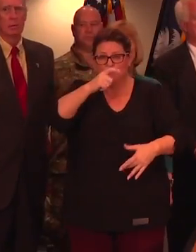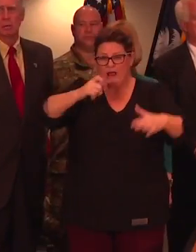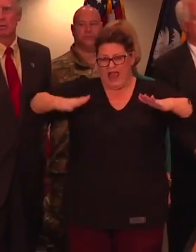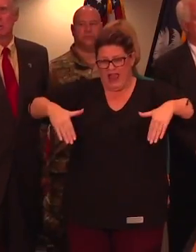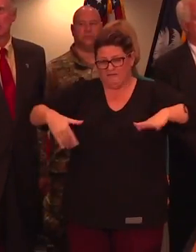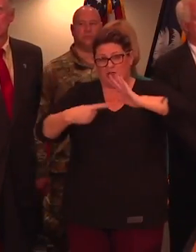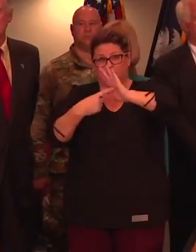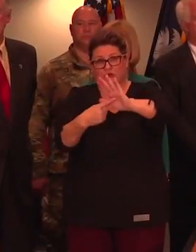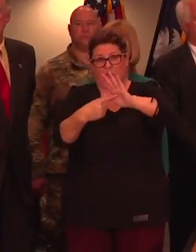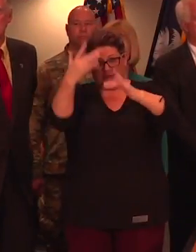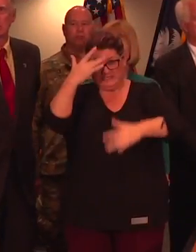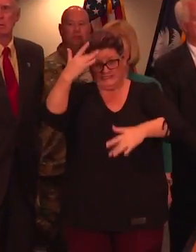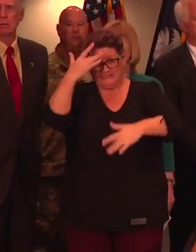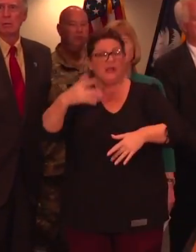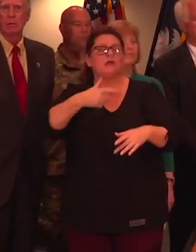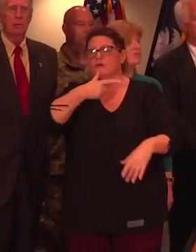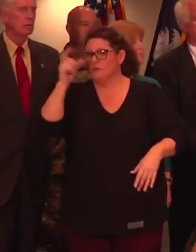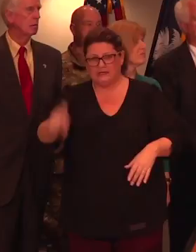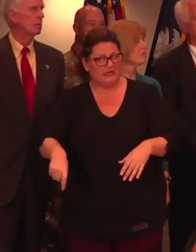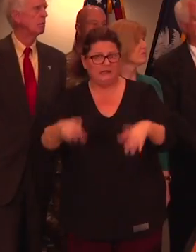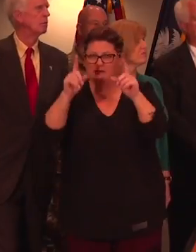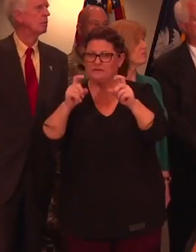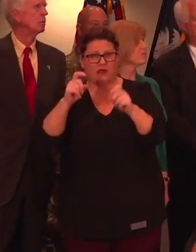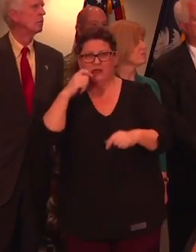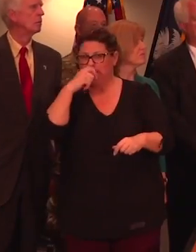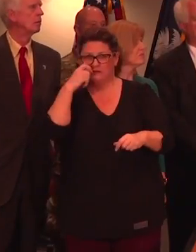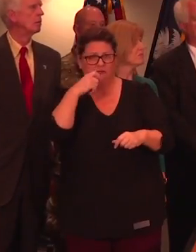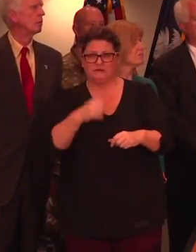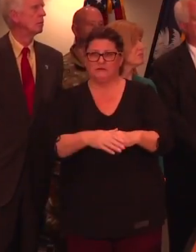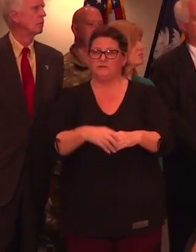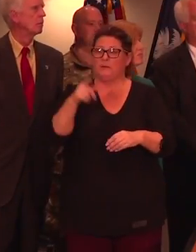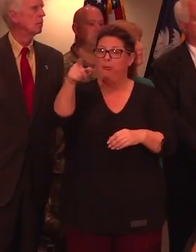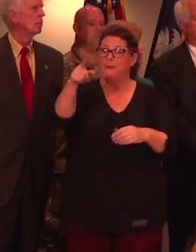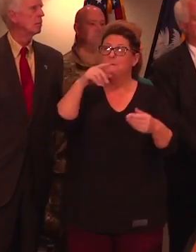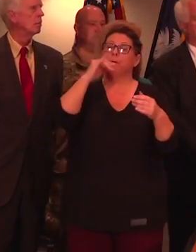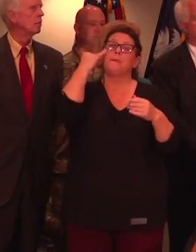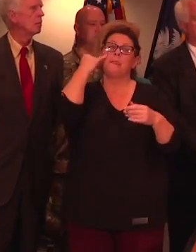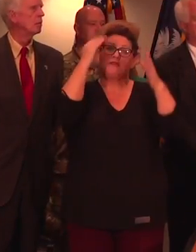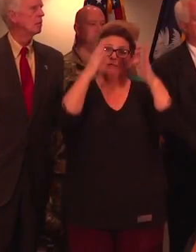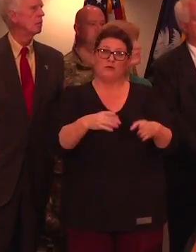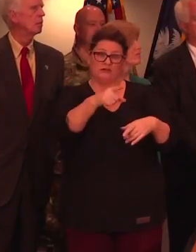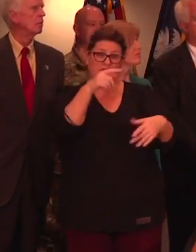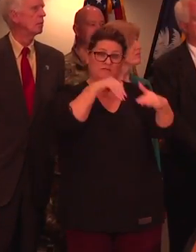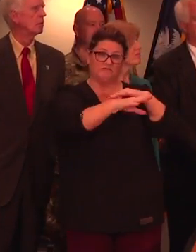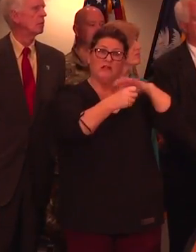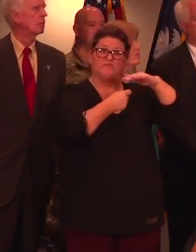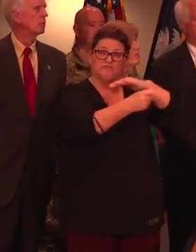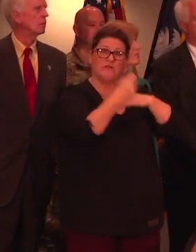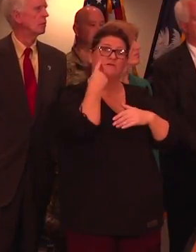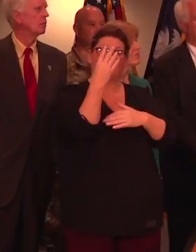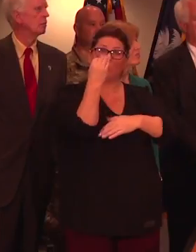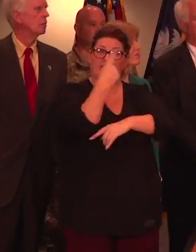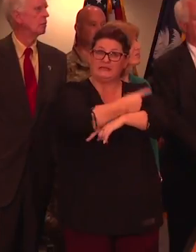not mandatory after someone's been in quarantine to be retested before leaving their house after 14 days after a positive result 2 weeks